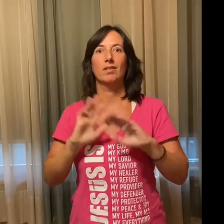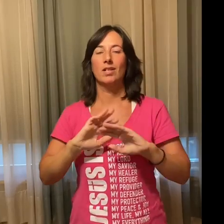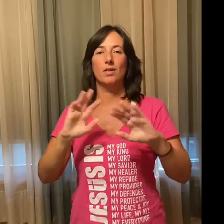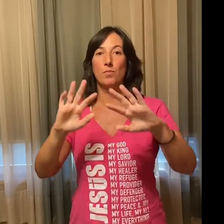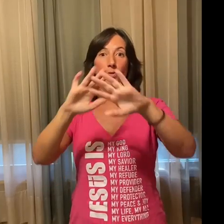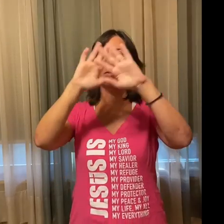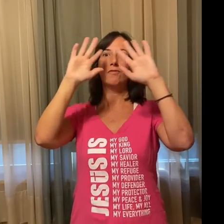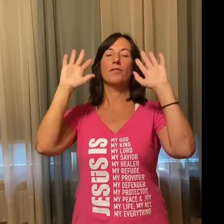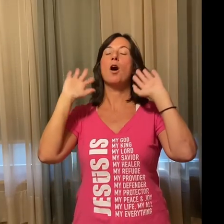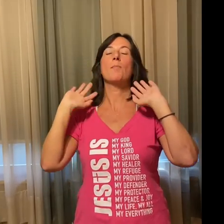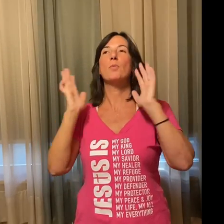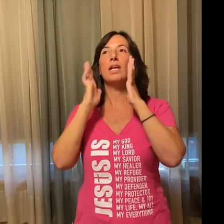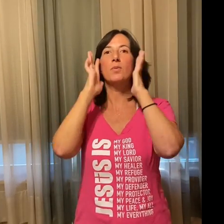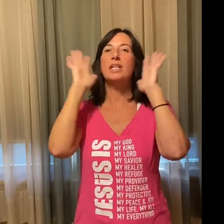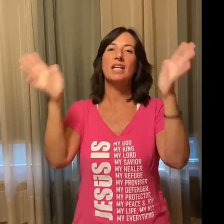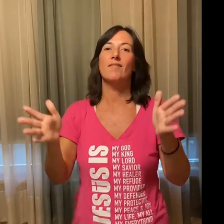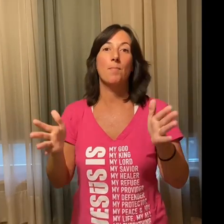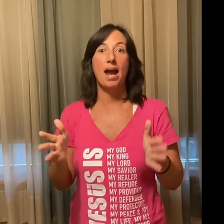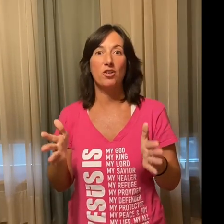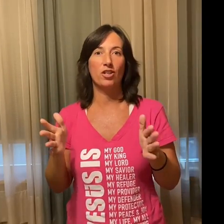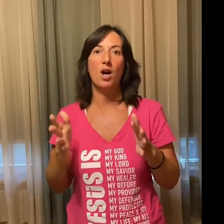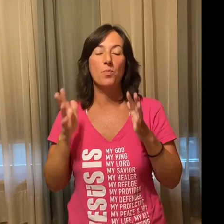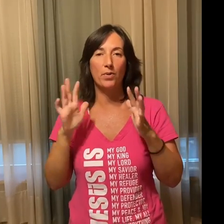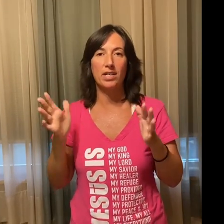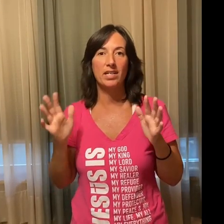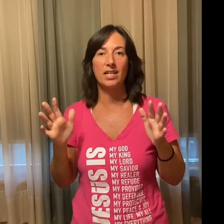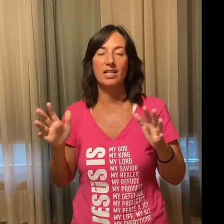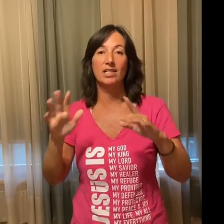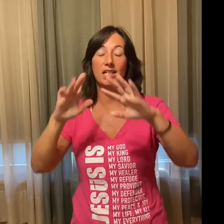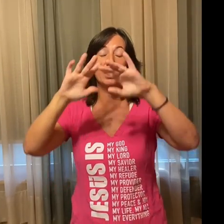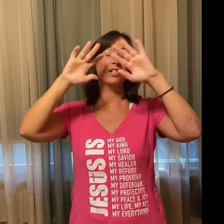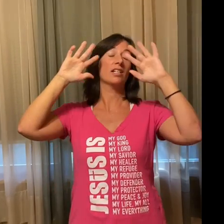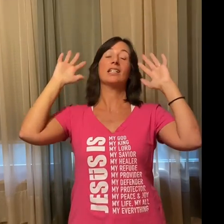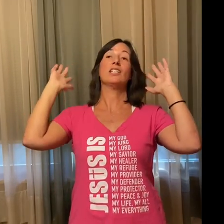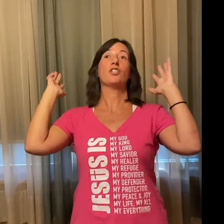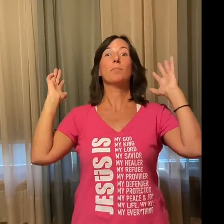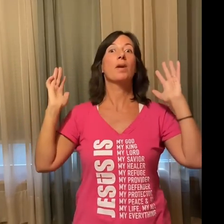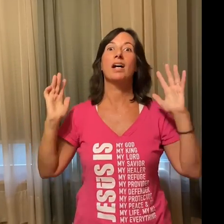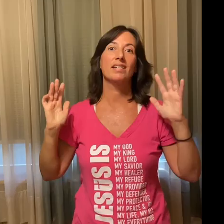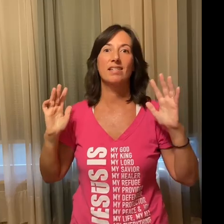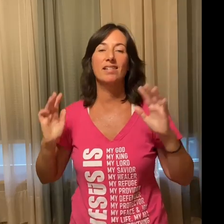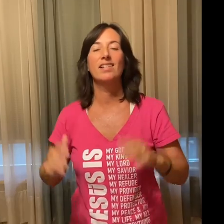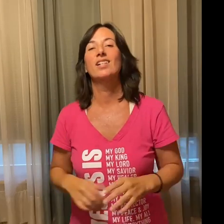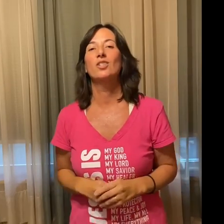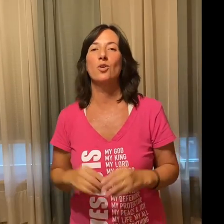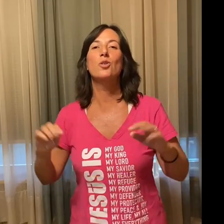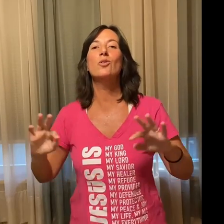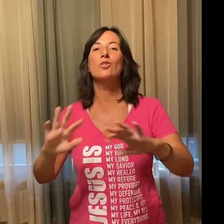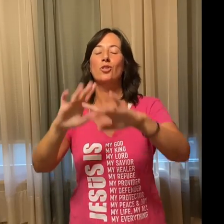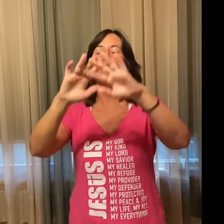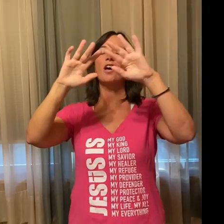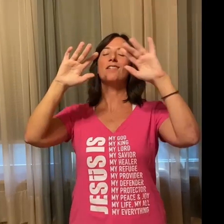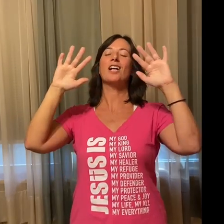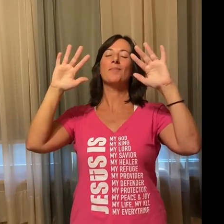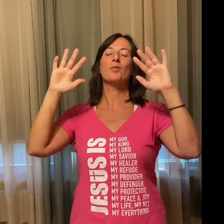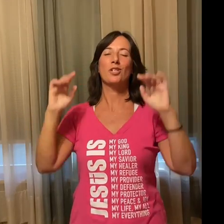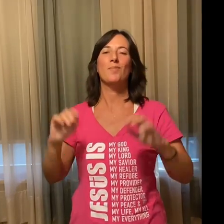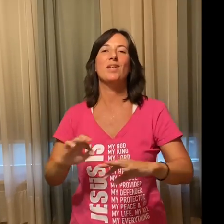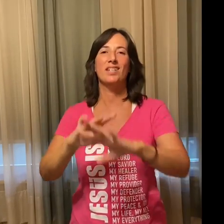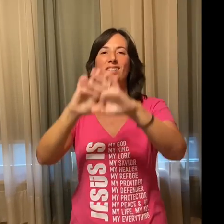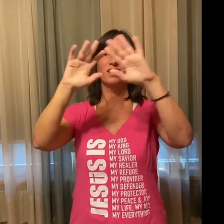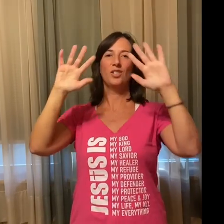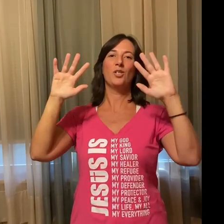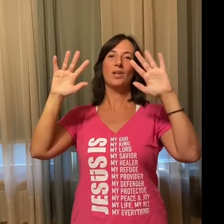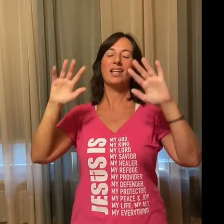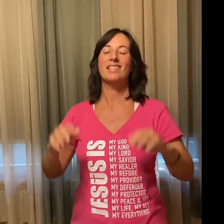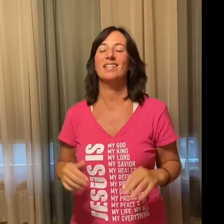phenomenal. Like we can't even imagine how bright he is. Like he just blinds us. So you'll a lot of time you'll see